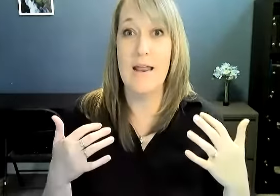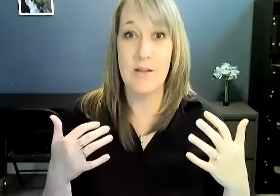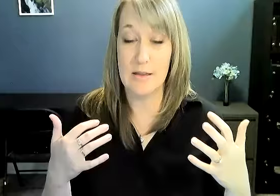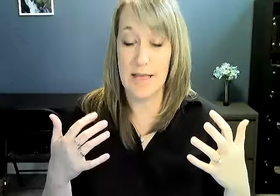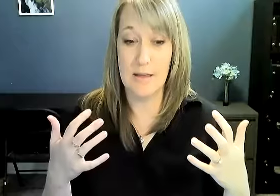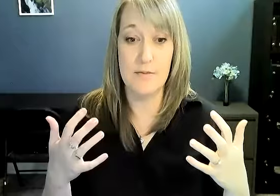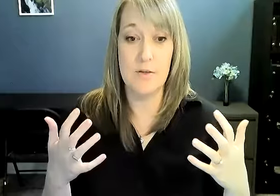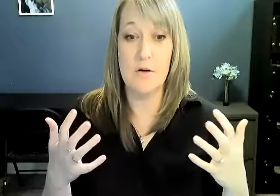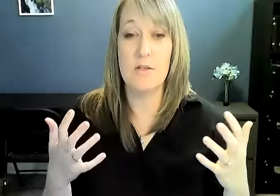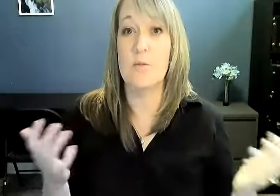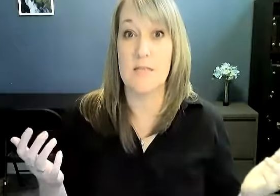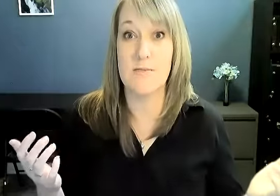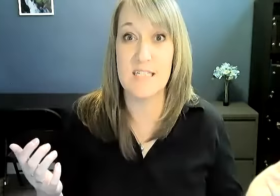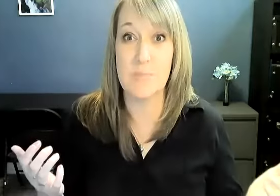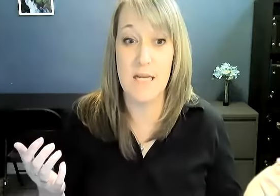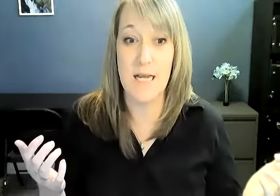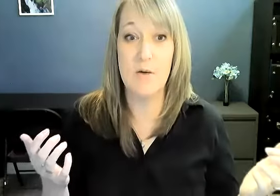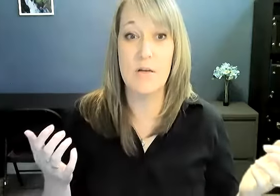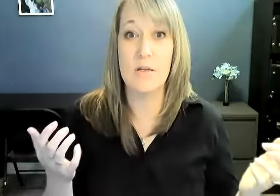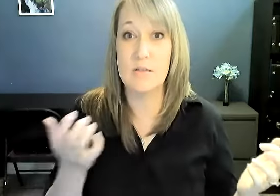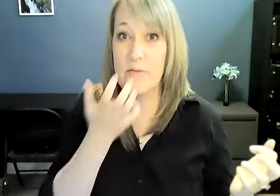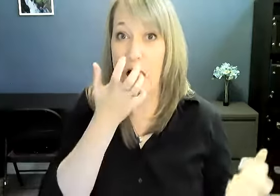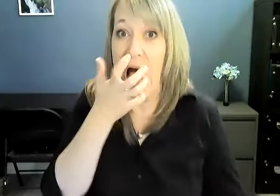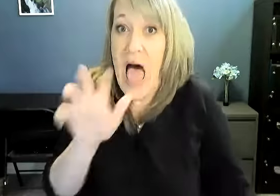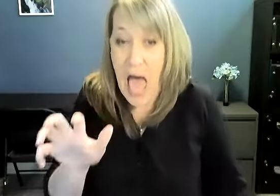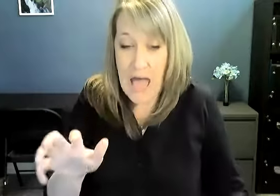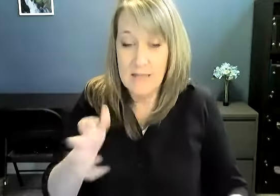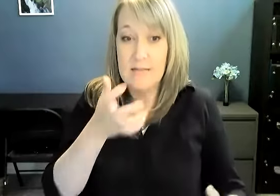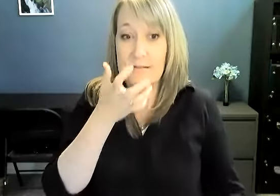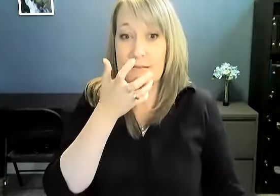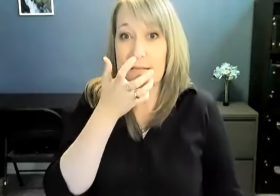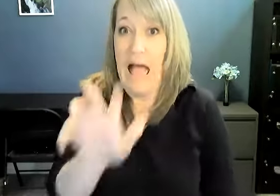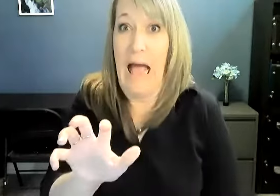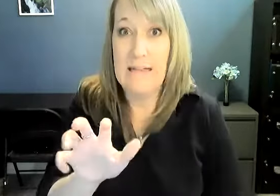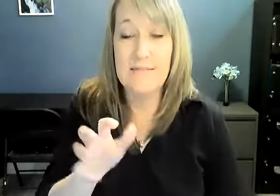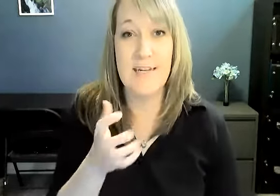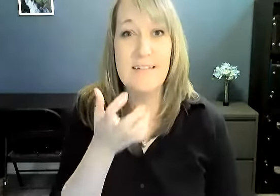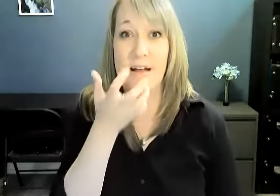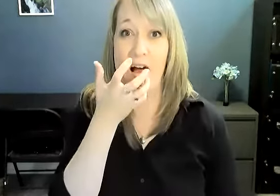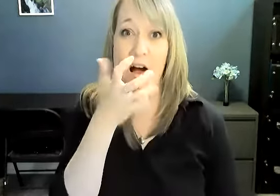you like you almost have to spit it out, it's kind of a ha, ah, right?